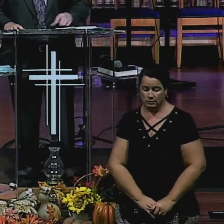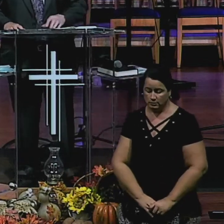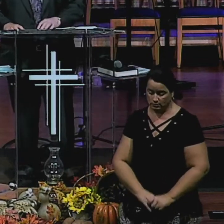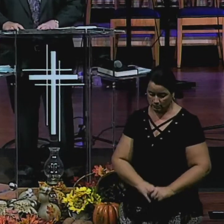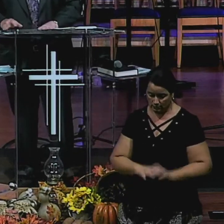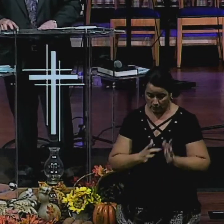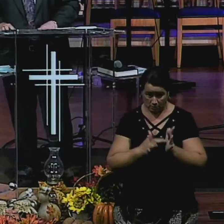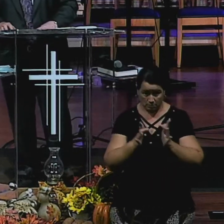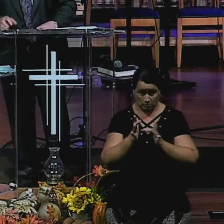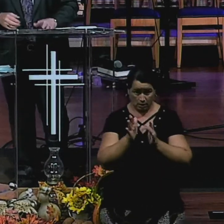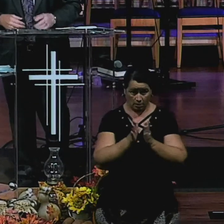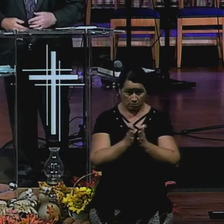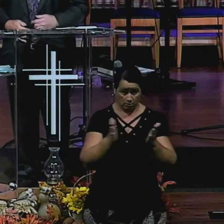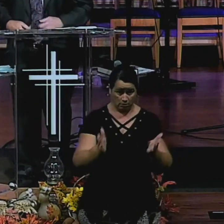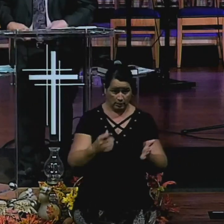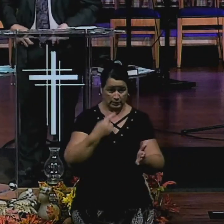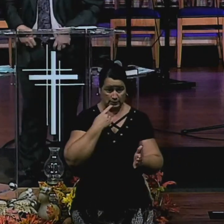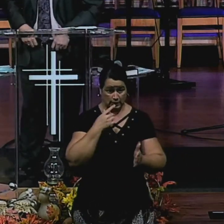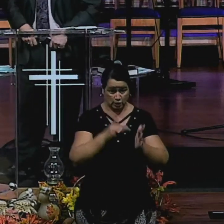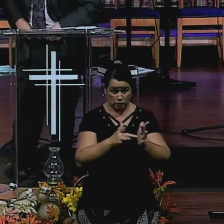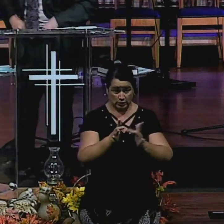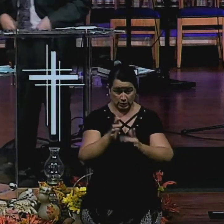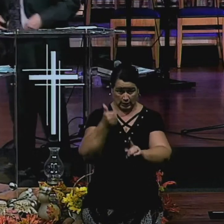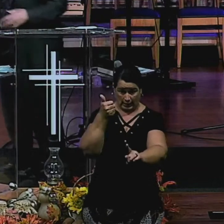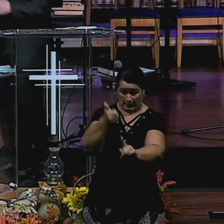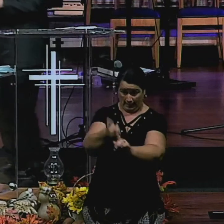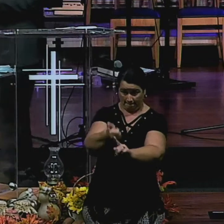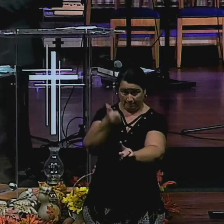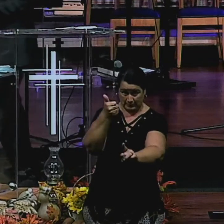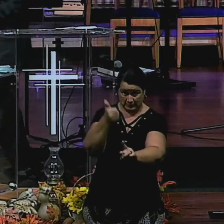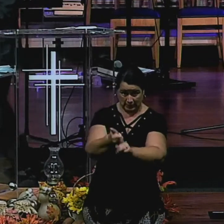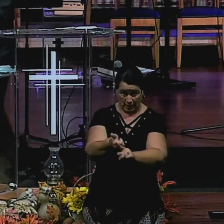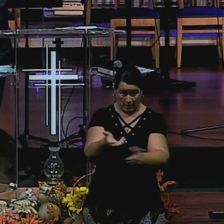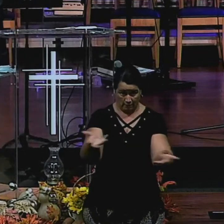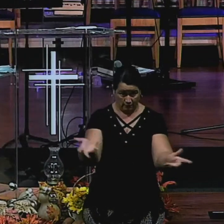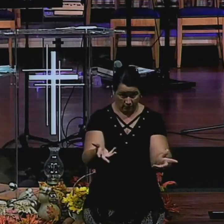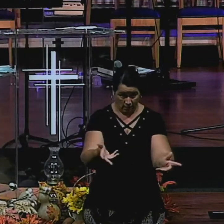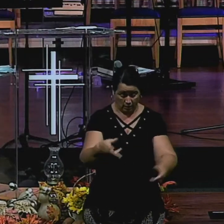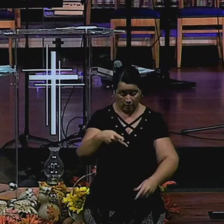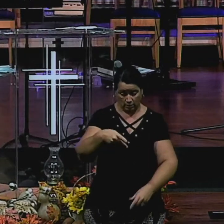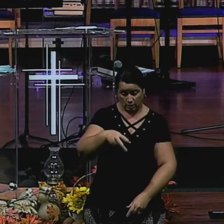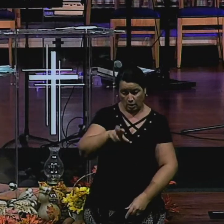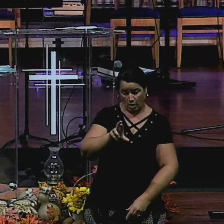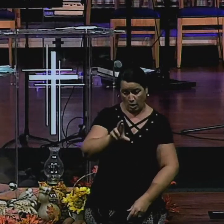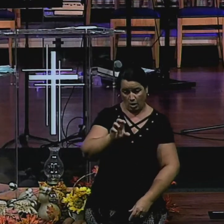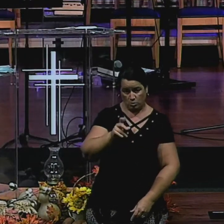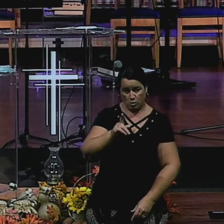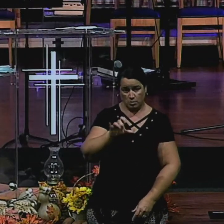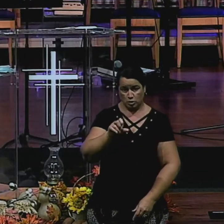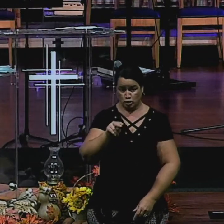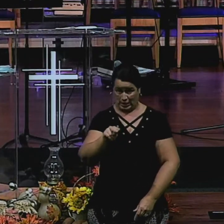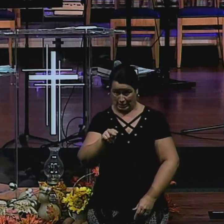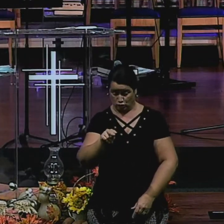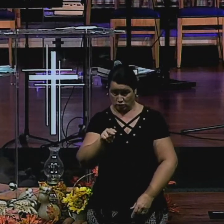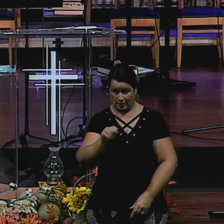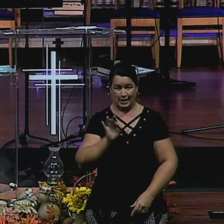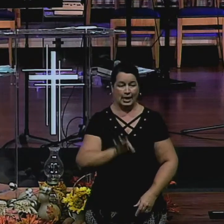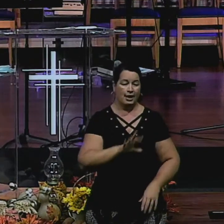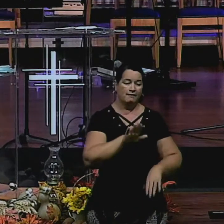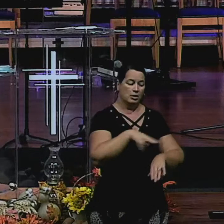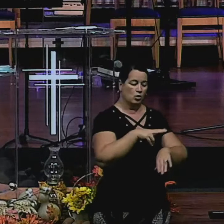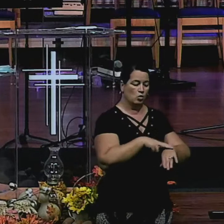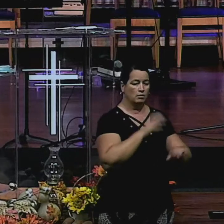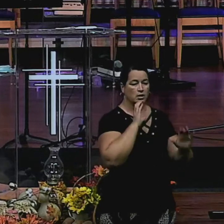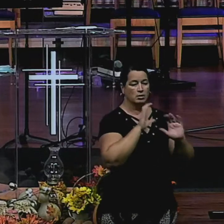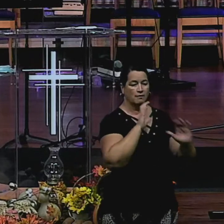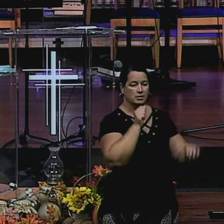our propitiation. Now, if in a normal conversation yesterday you used the word